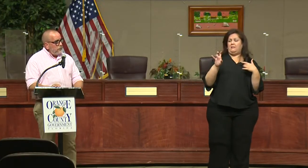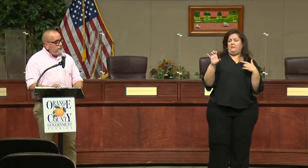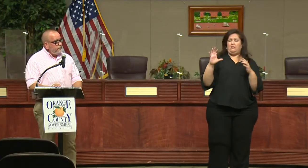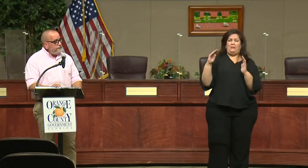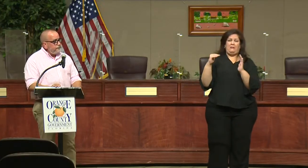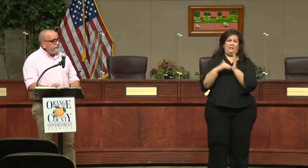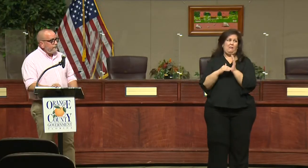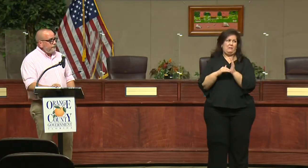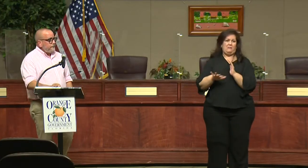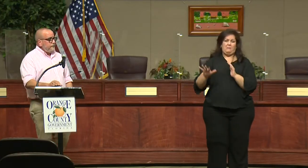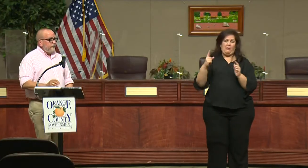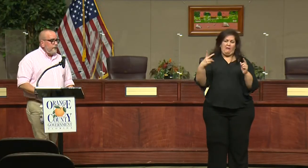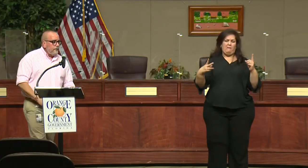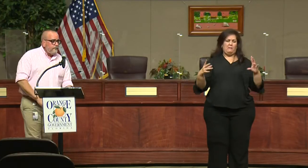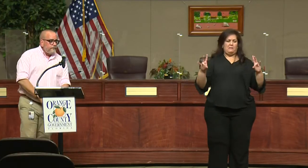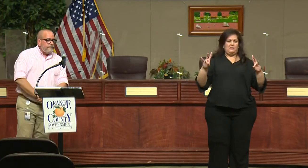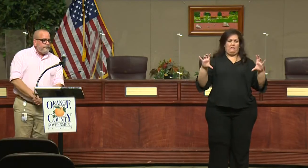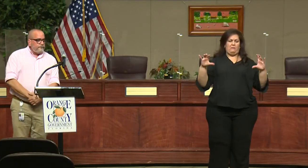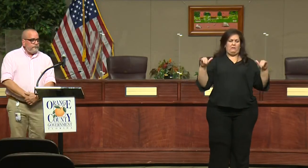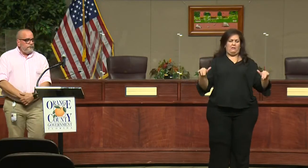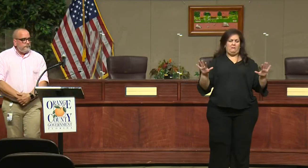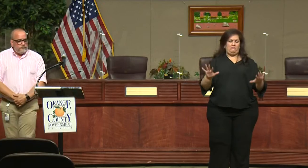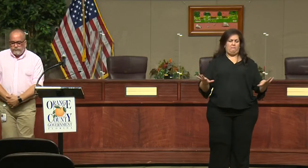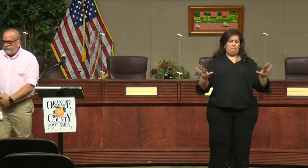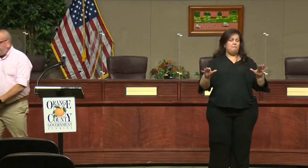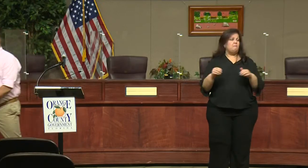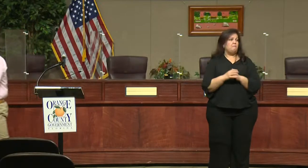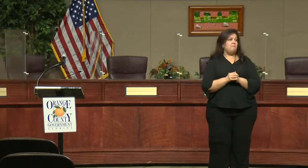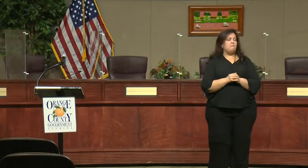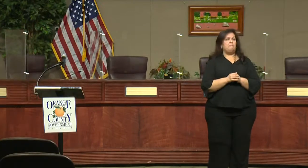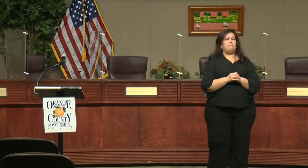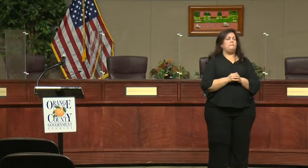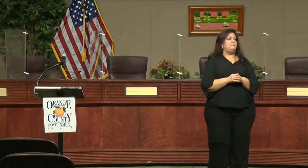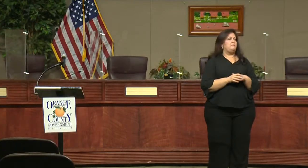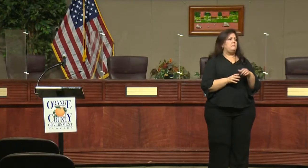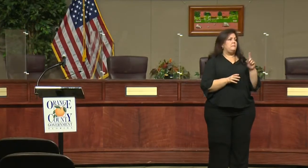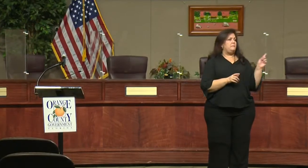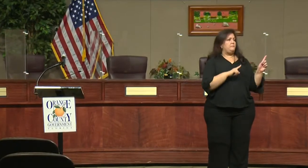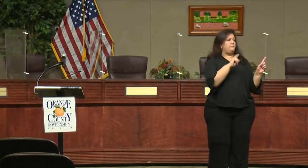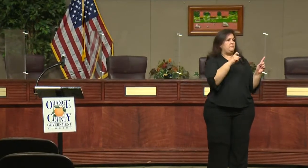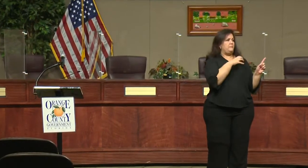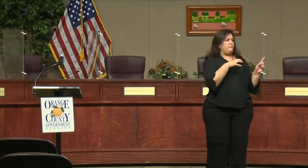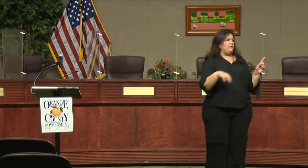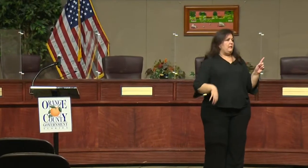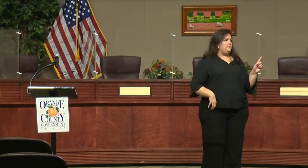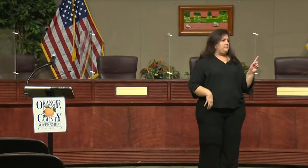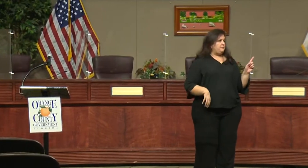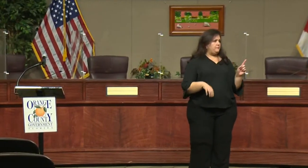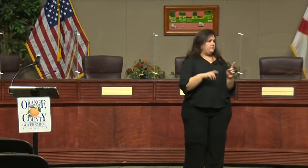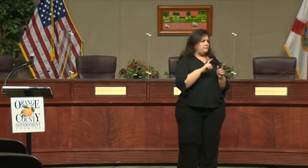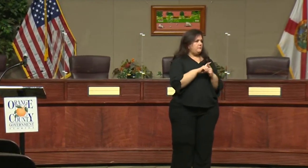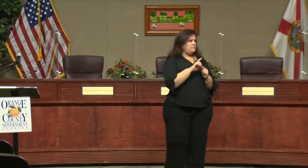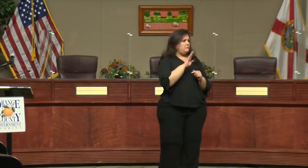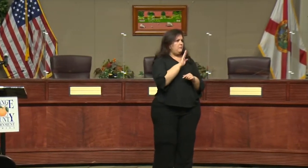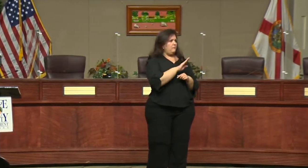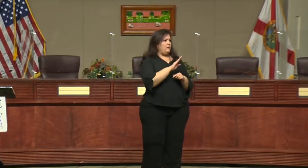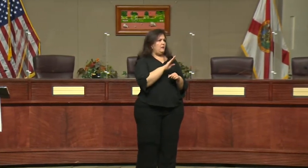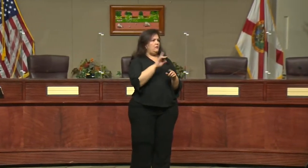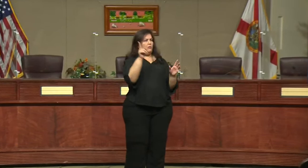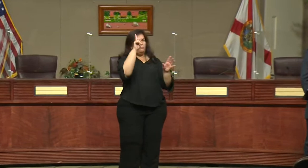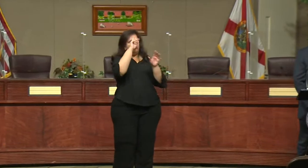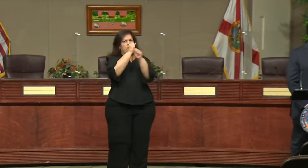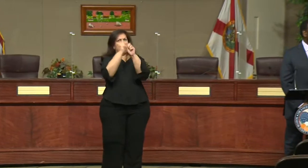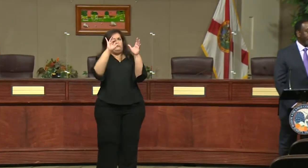number. The next question is for you, Mayor Demings, coming from WKMG, and the question is, what is your vision for